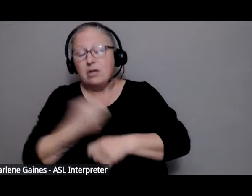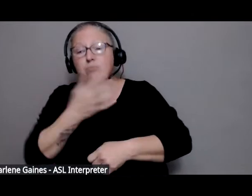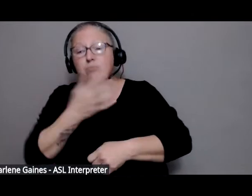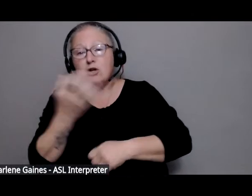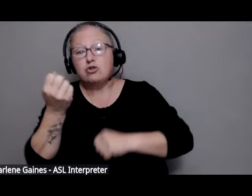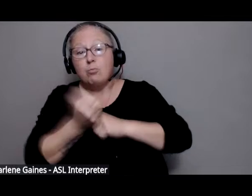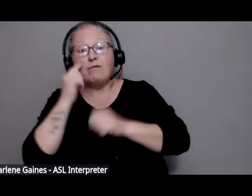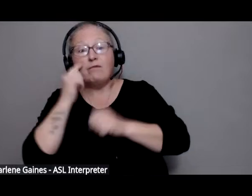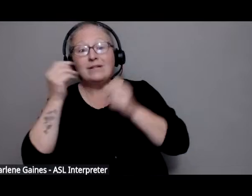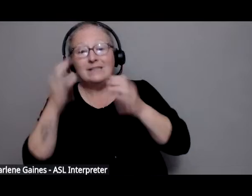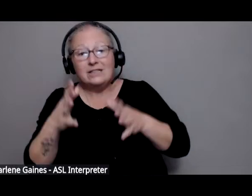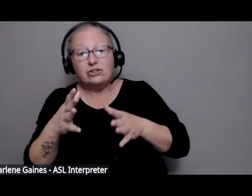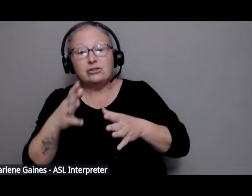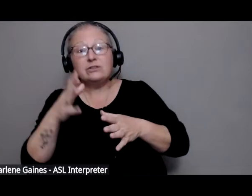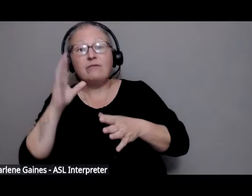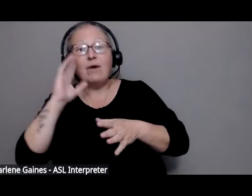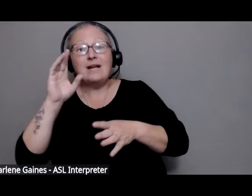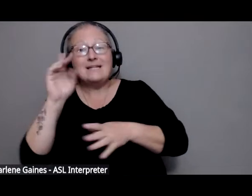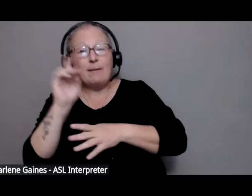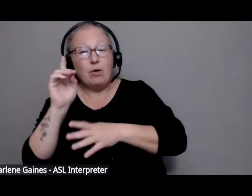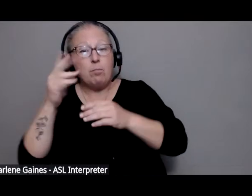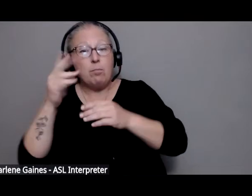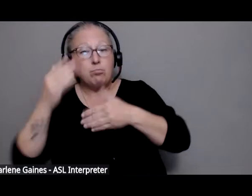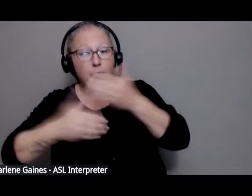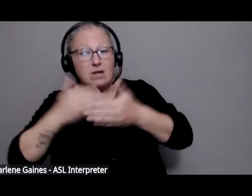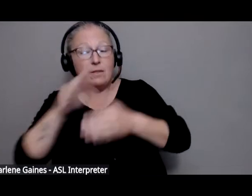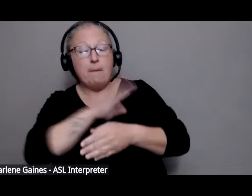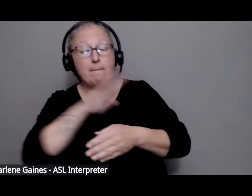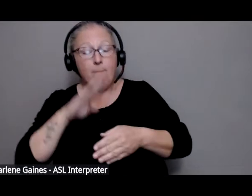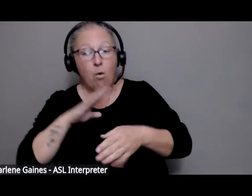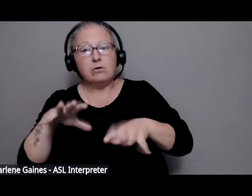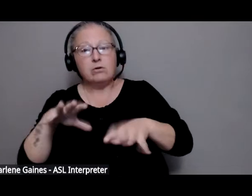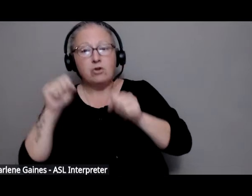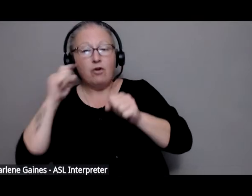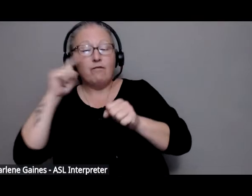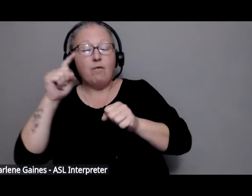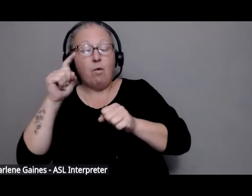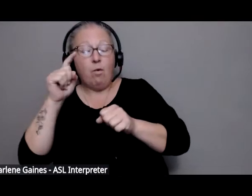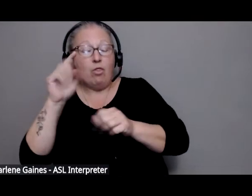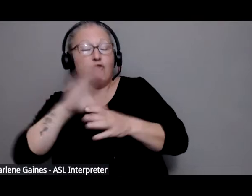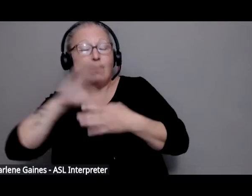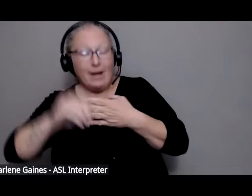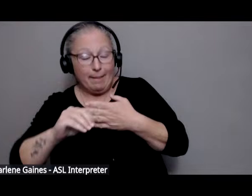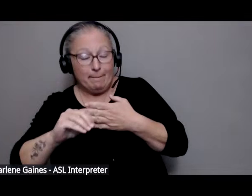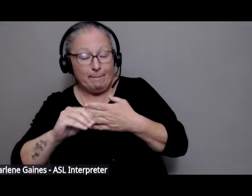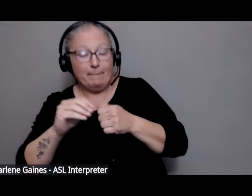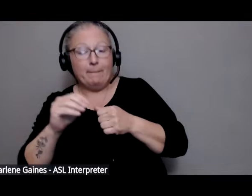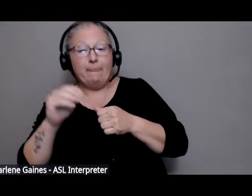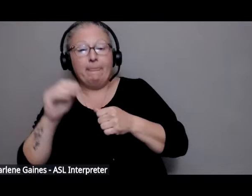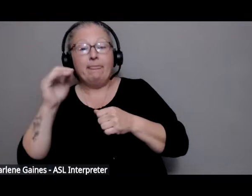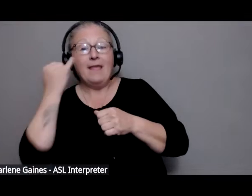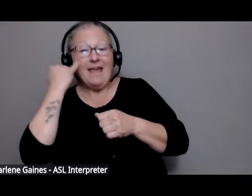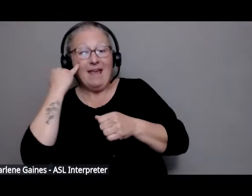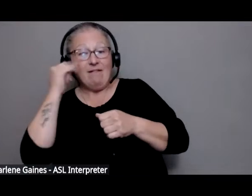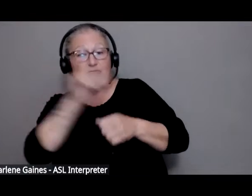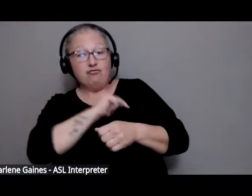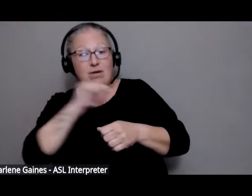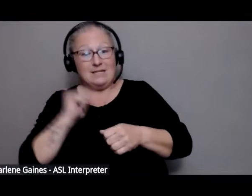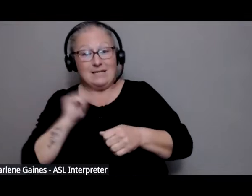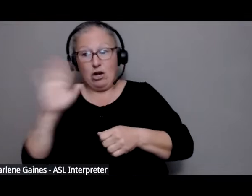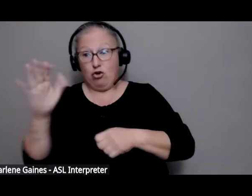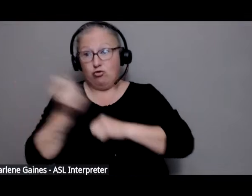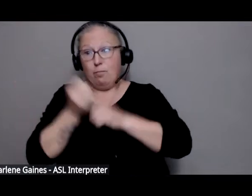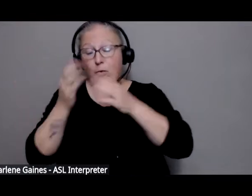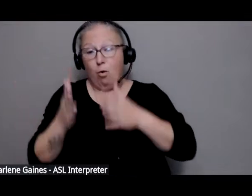and democratic process that the board undertook to approve the curriculum. That's it. It is as if the trustee and her supporters